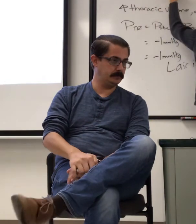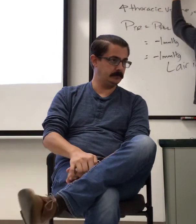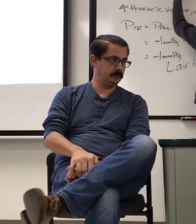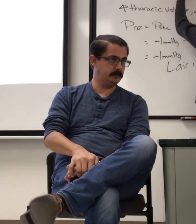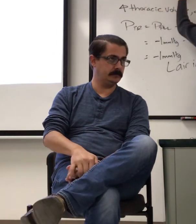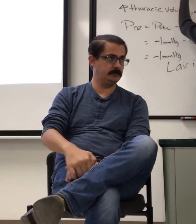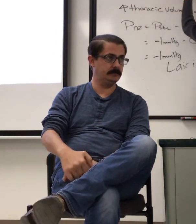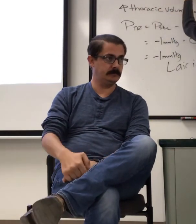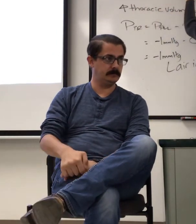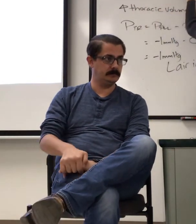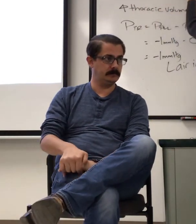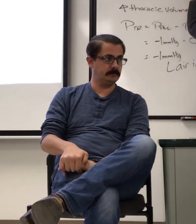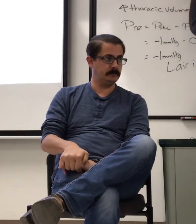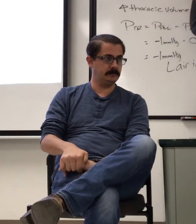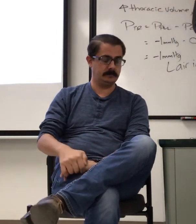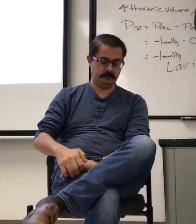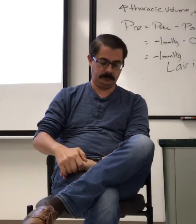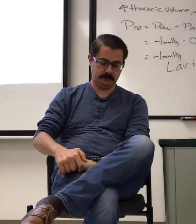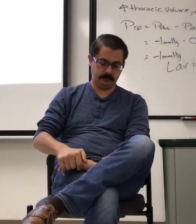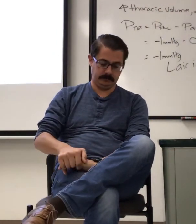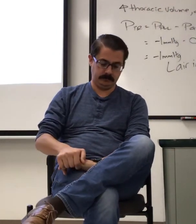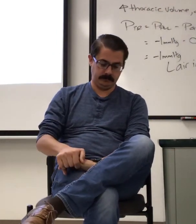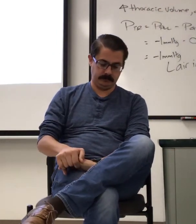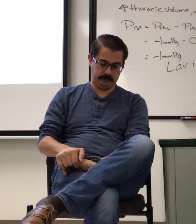Passive process.